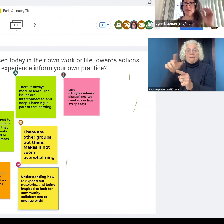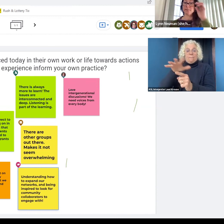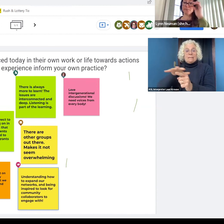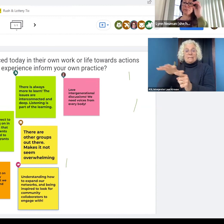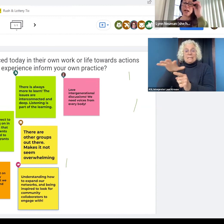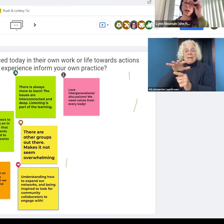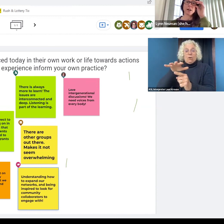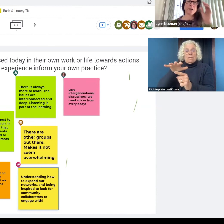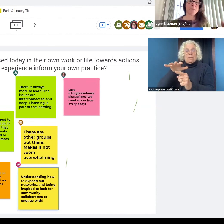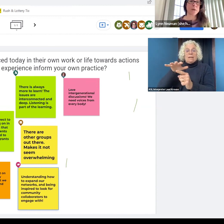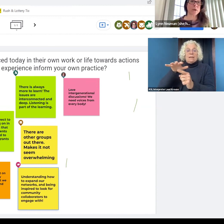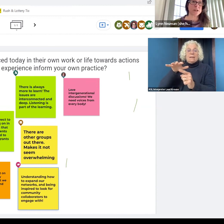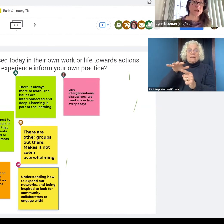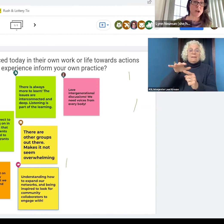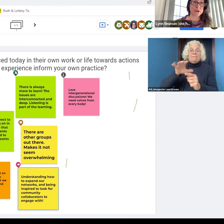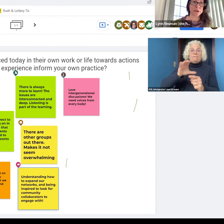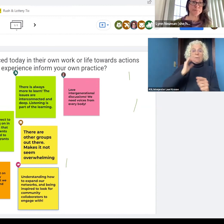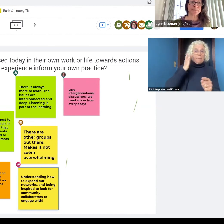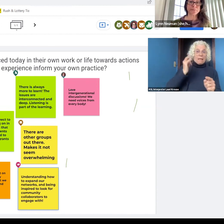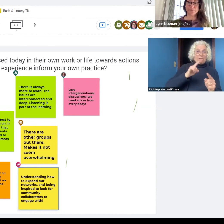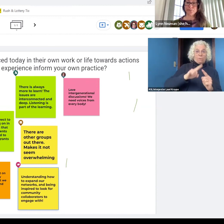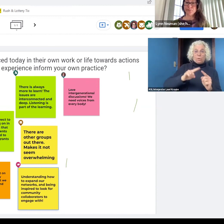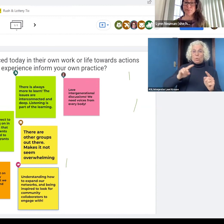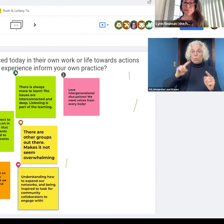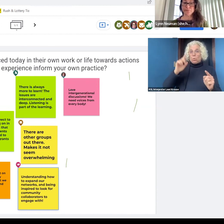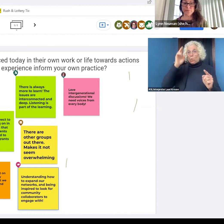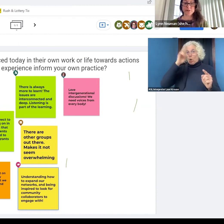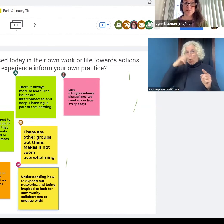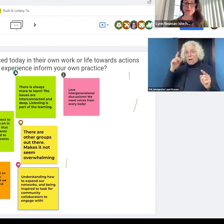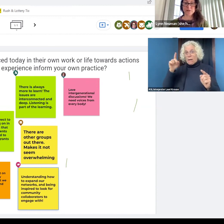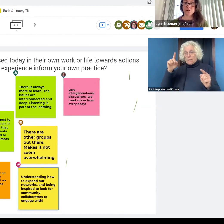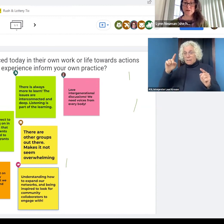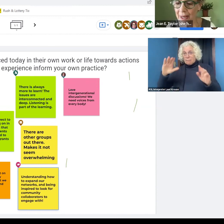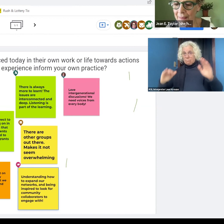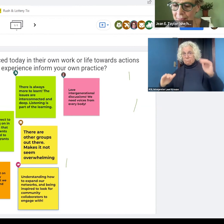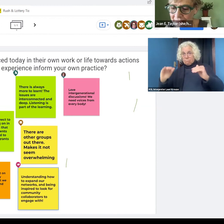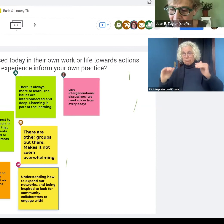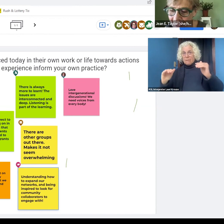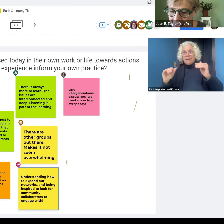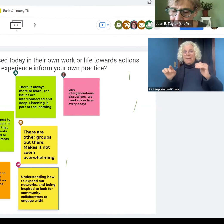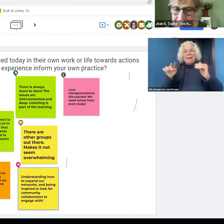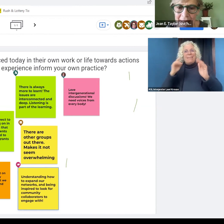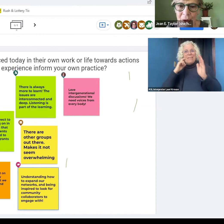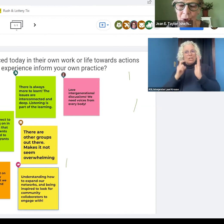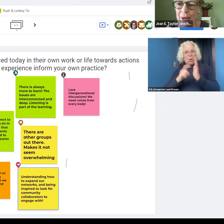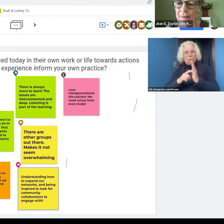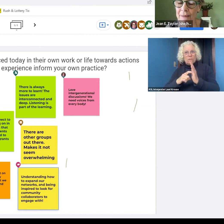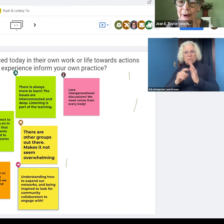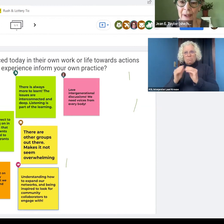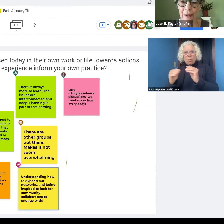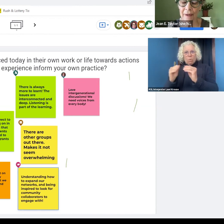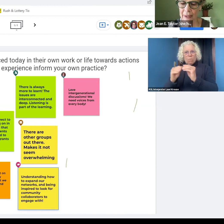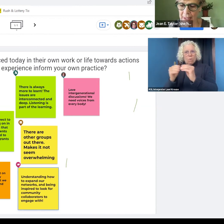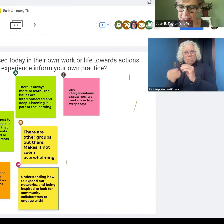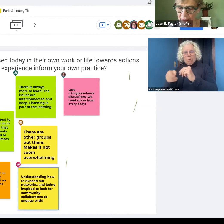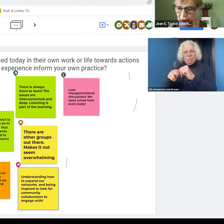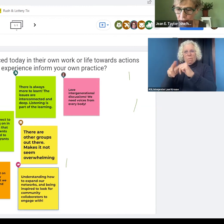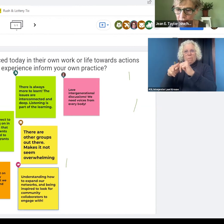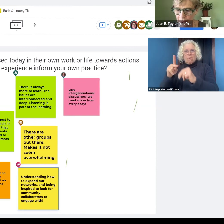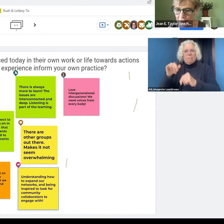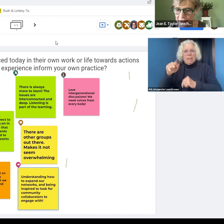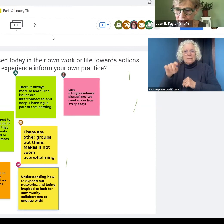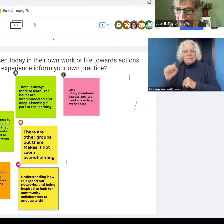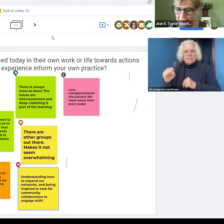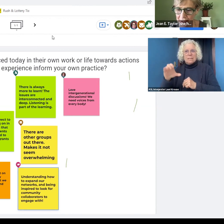So I'll type that one into the chat for you. Good. Kinsey, I know you have some